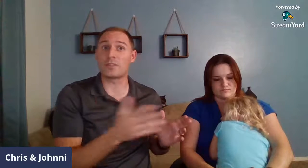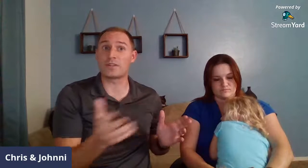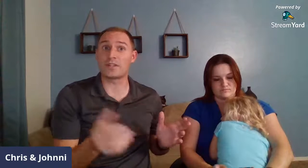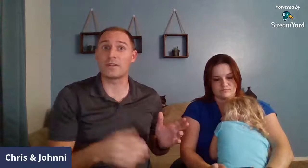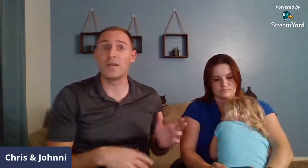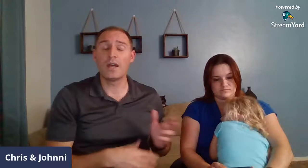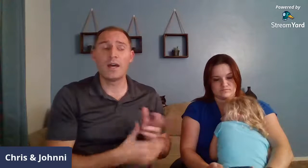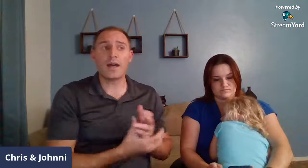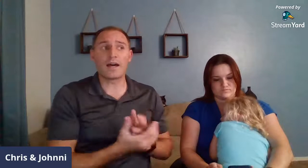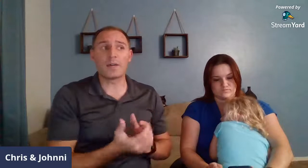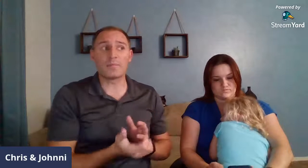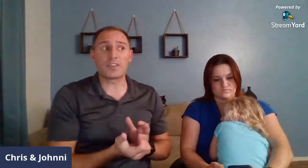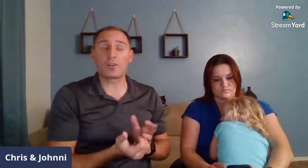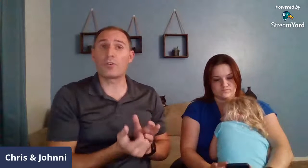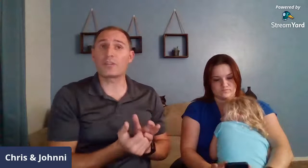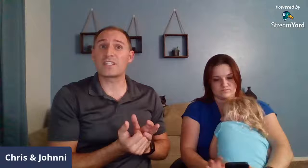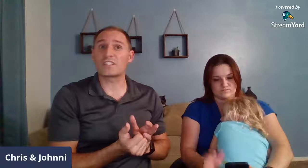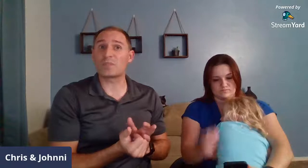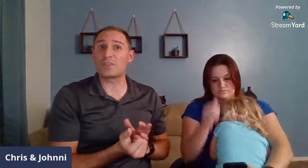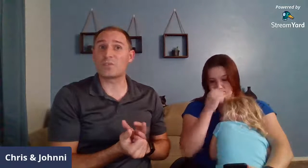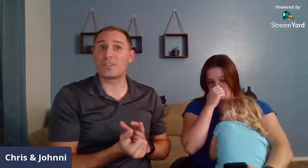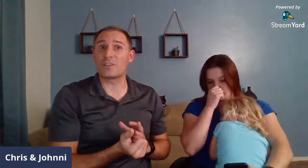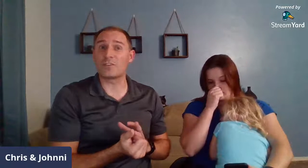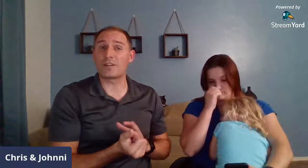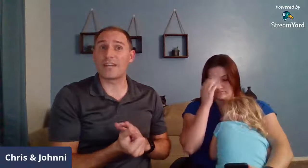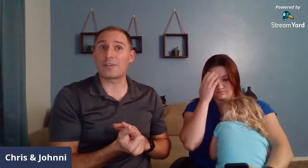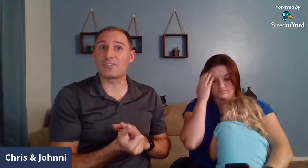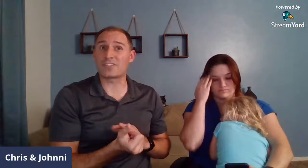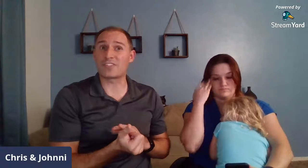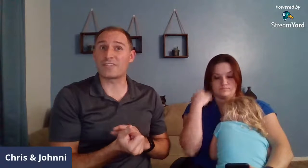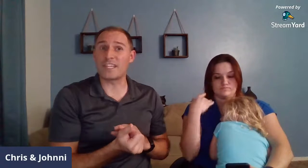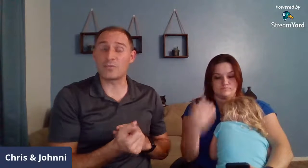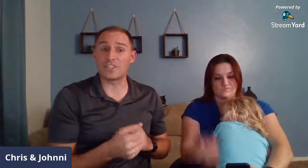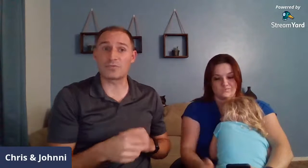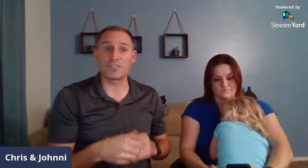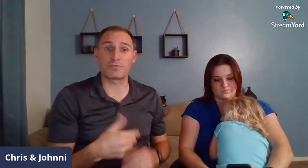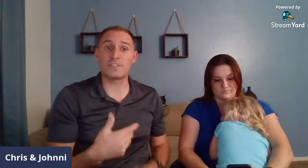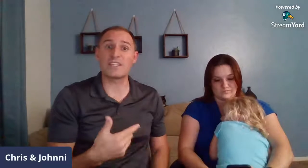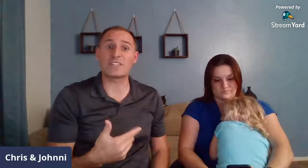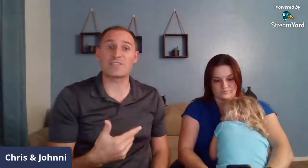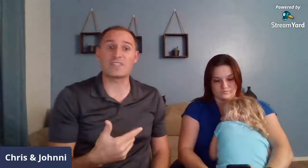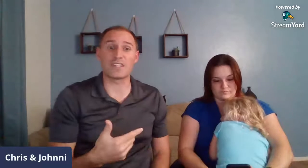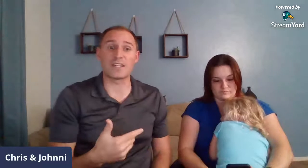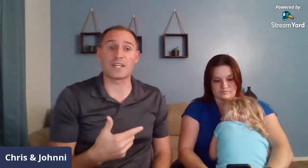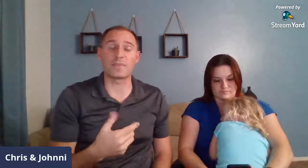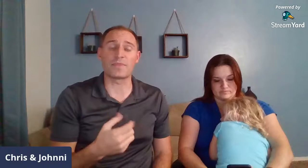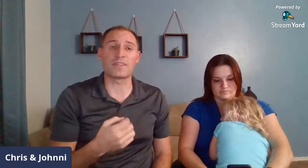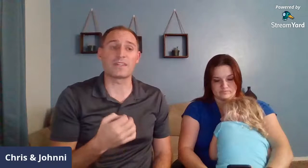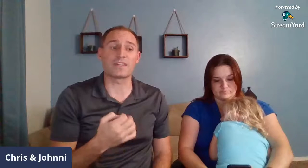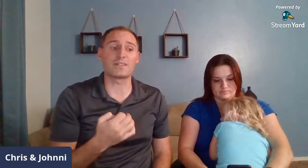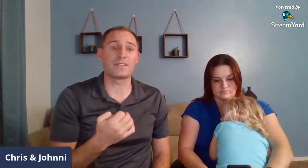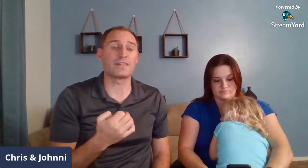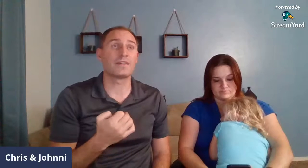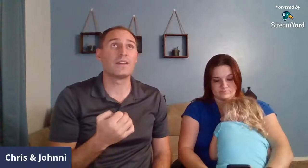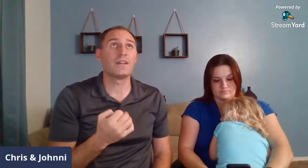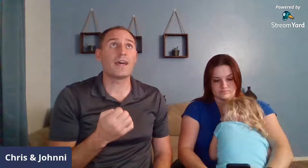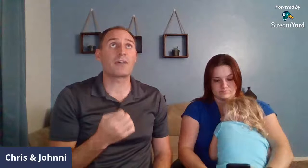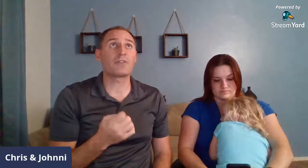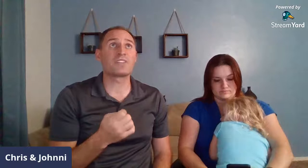period. But the correlation between their acquisition of language was really interesting. The acquisition